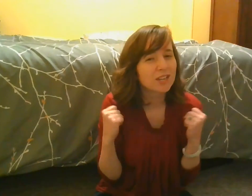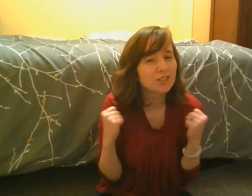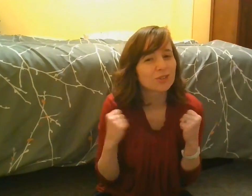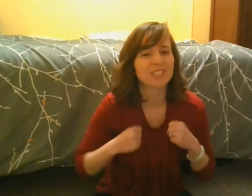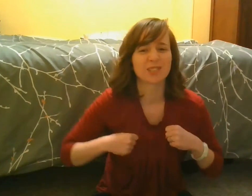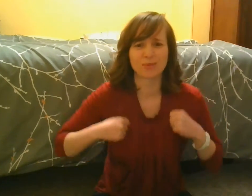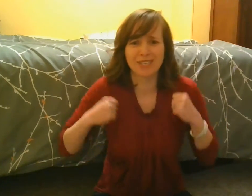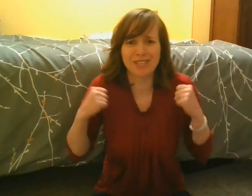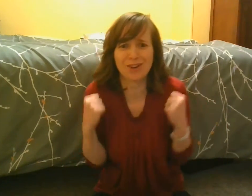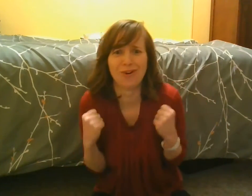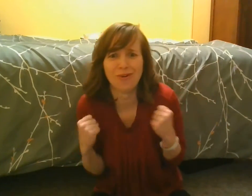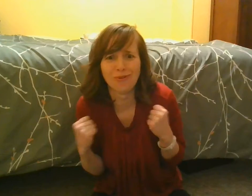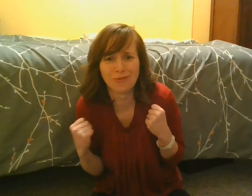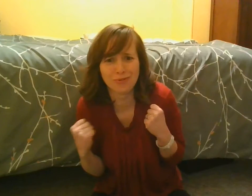winter is really cold.